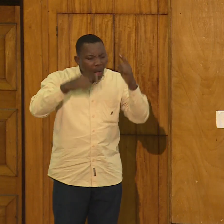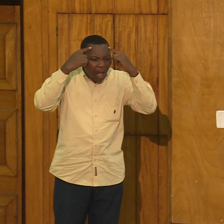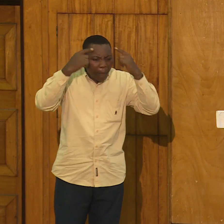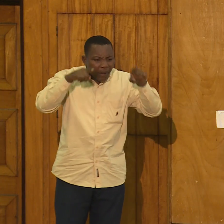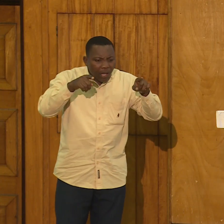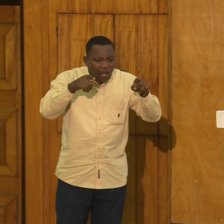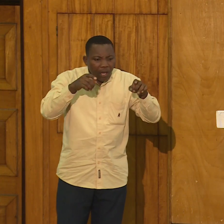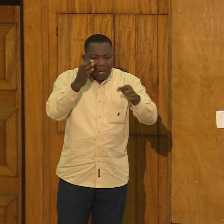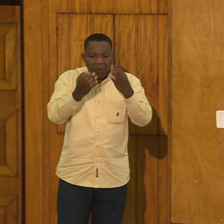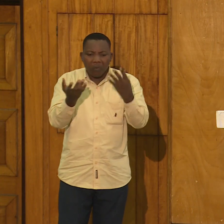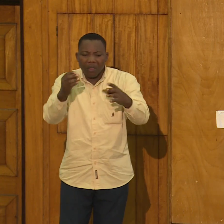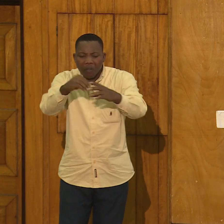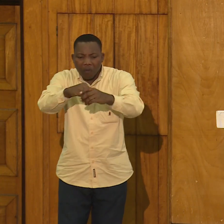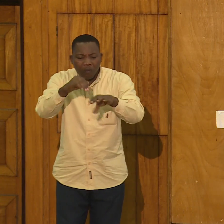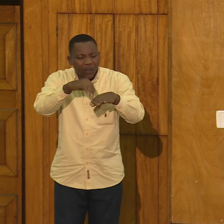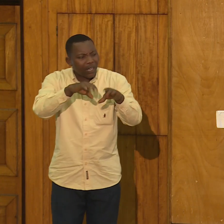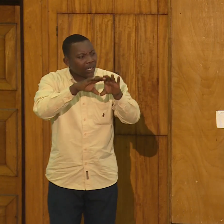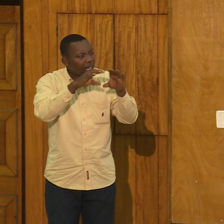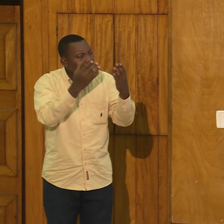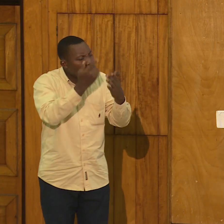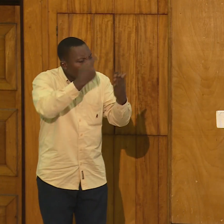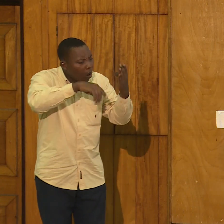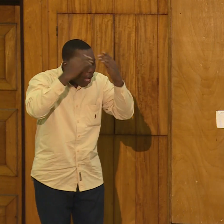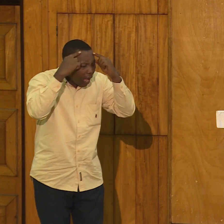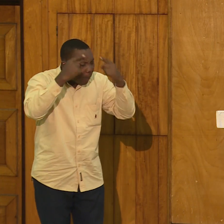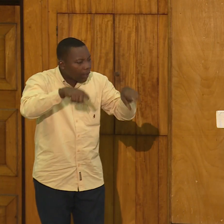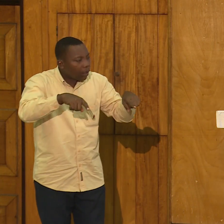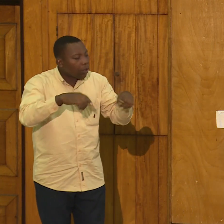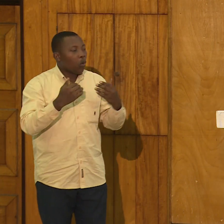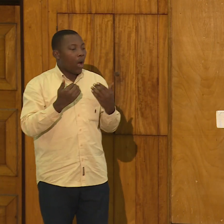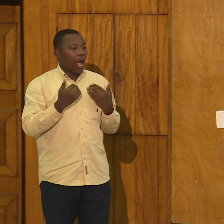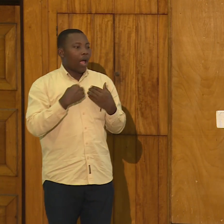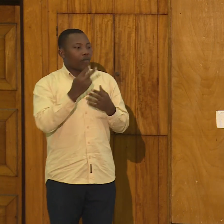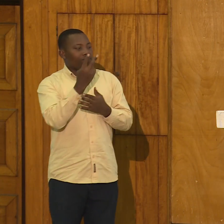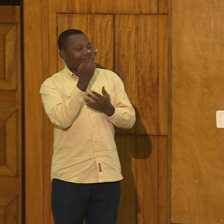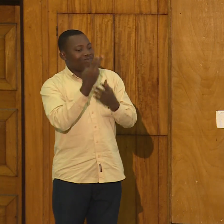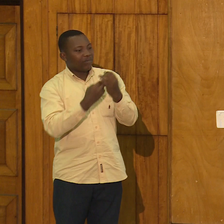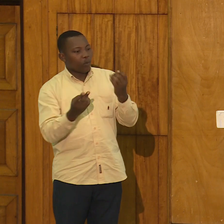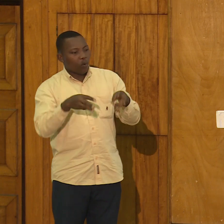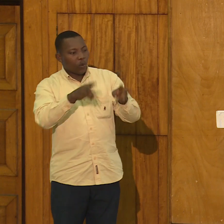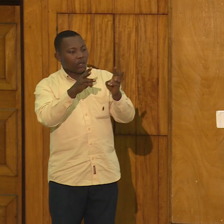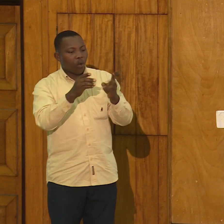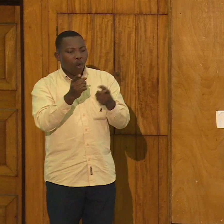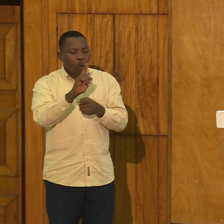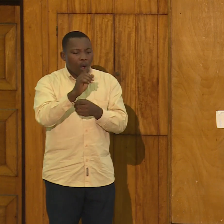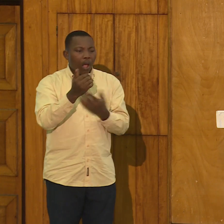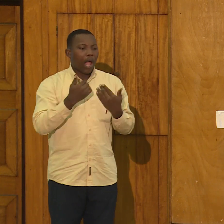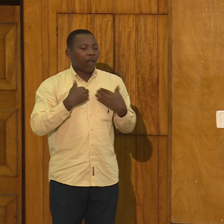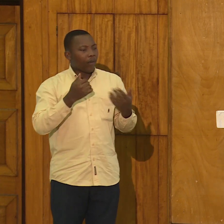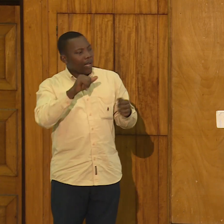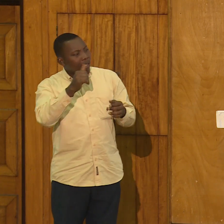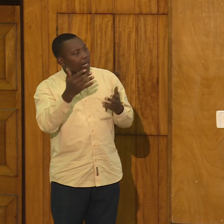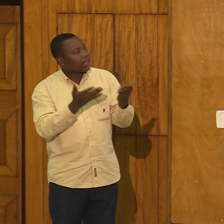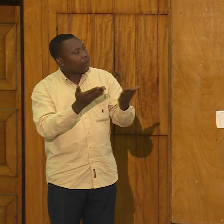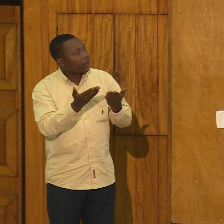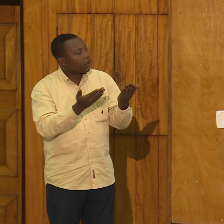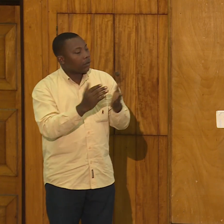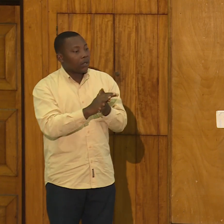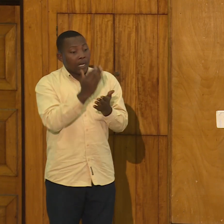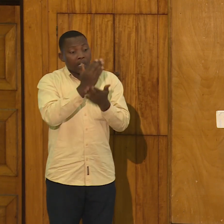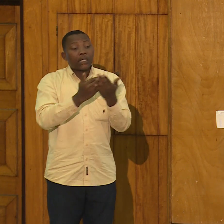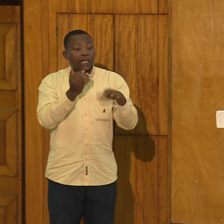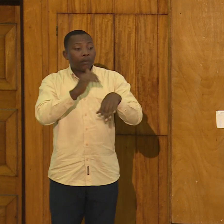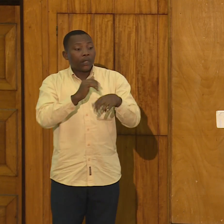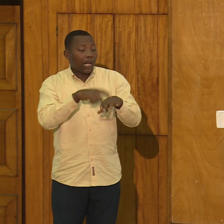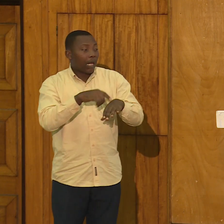in the club. There's a double barrel where we are also looking at other services. For instance, Zimbabwe Republic Police, for those young